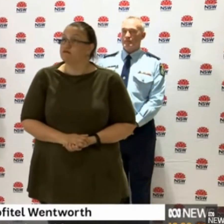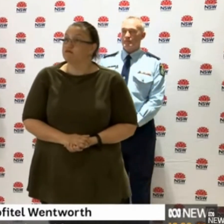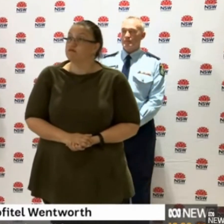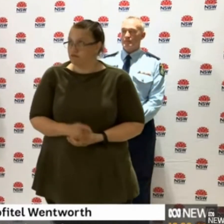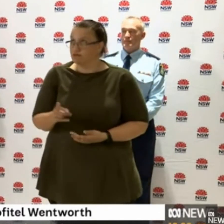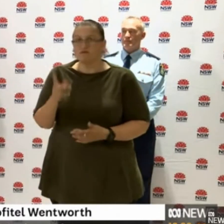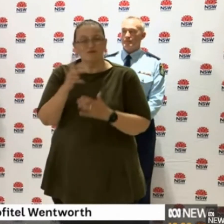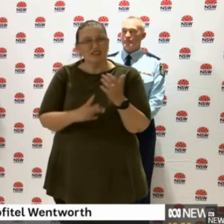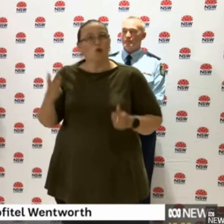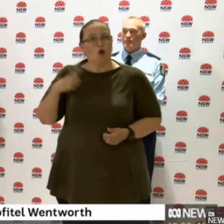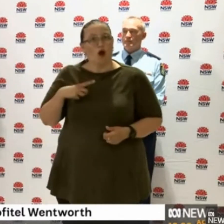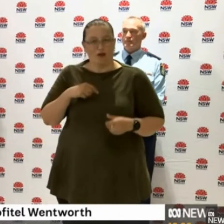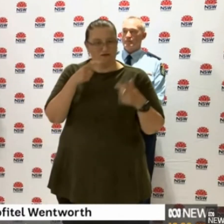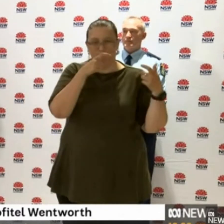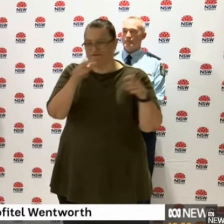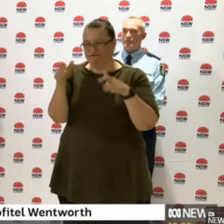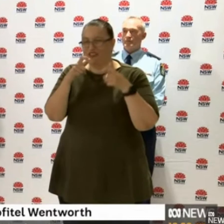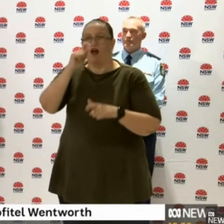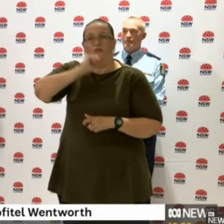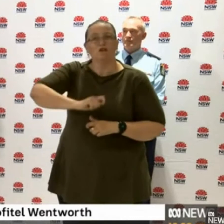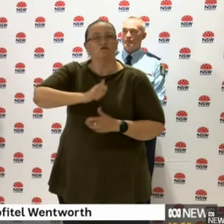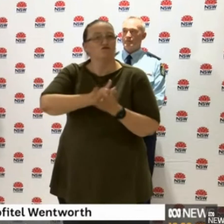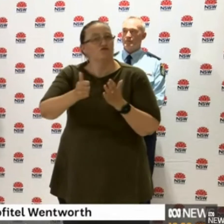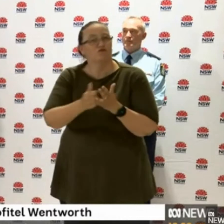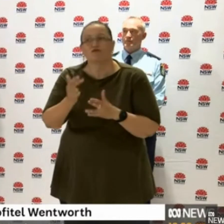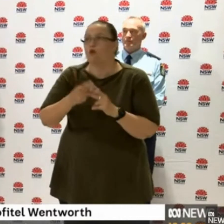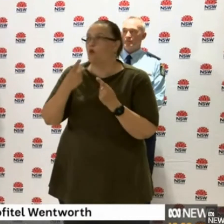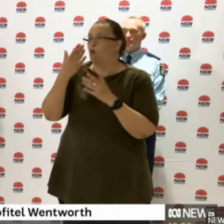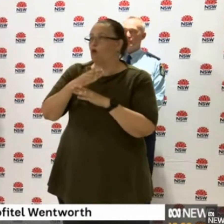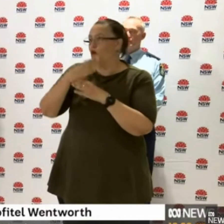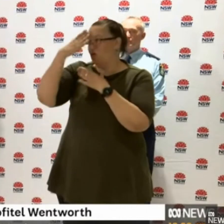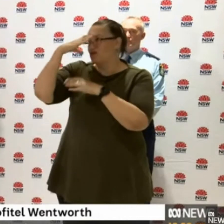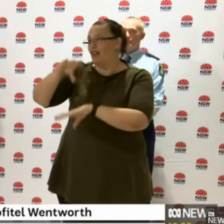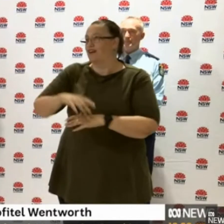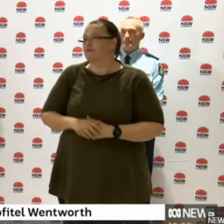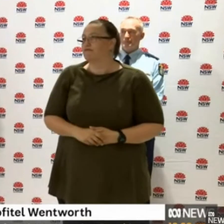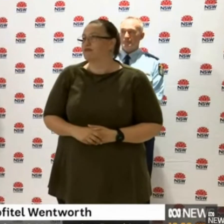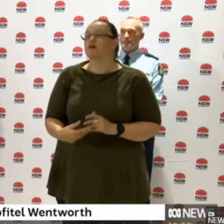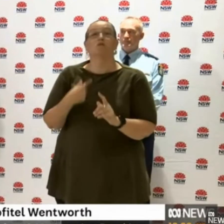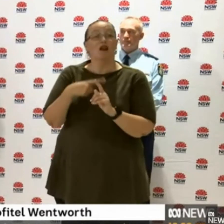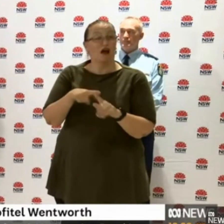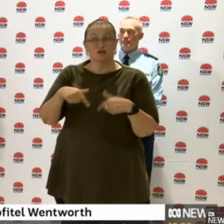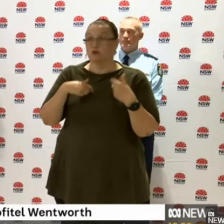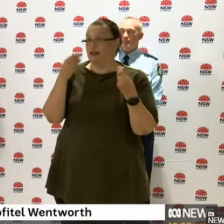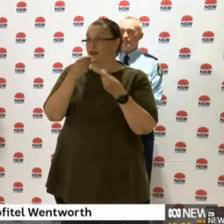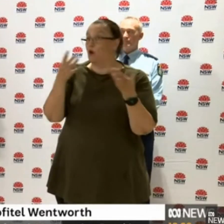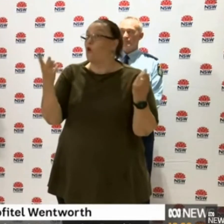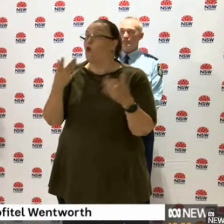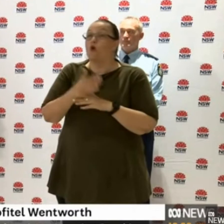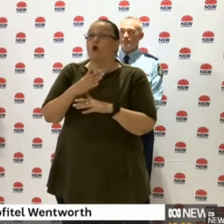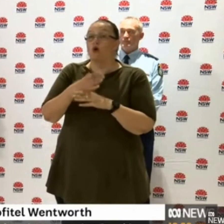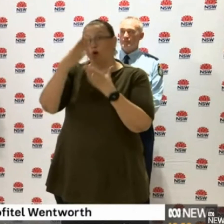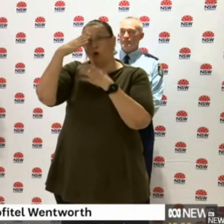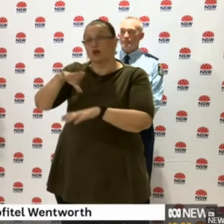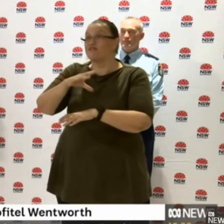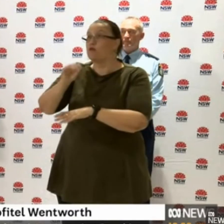why we do have the surveillance programs, but we also have that message to quarantine workers or